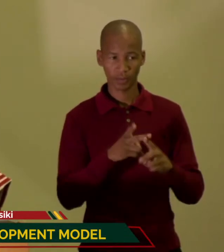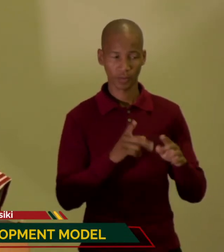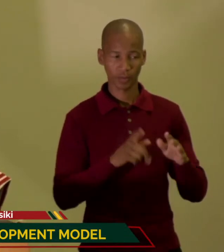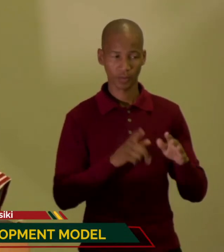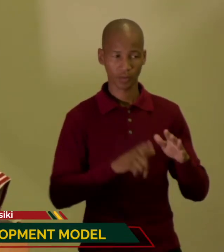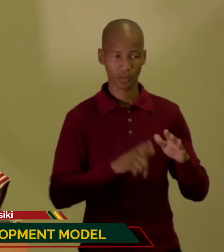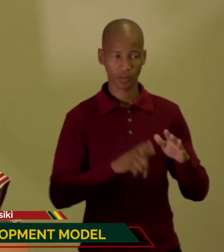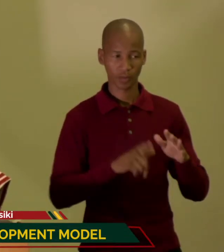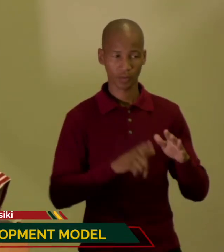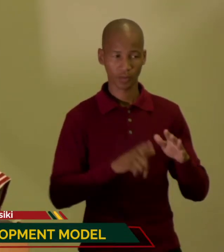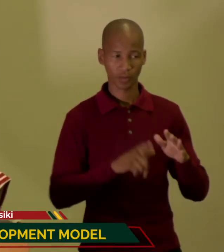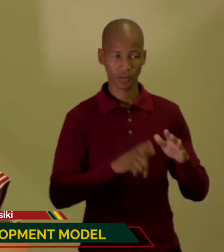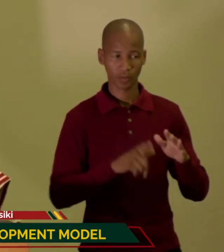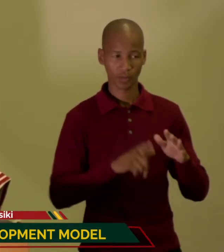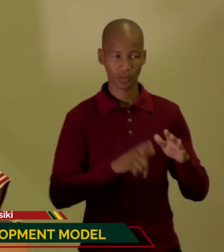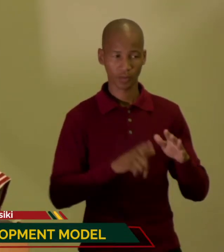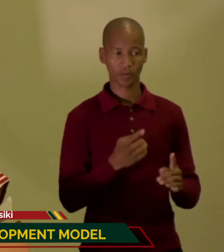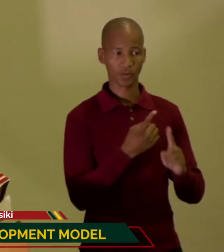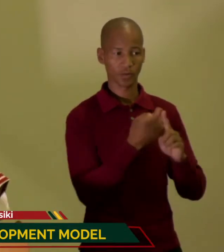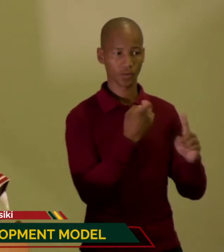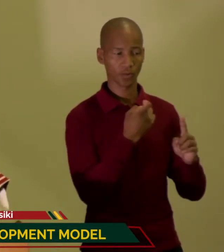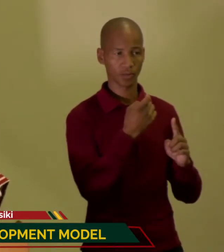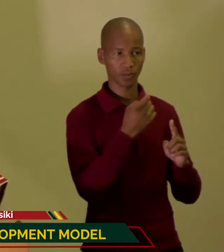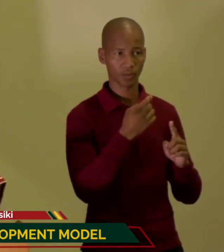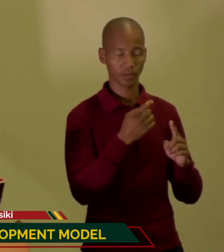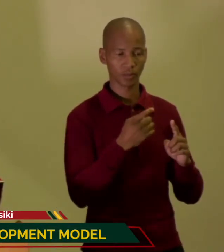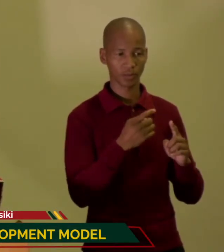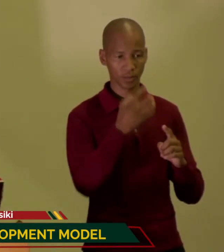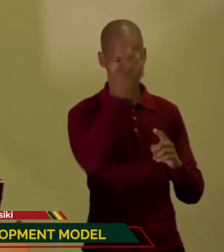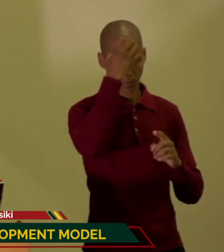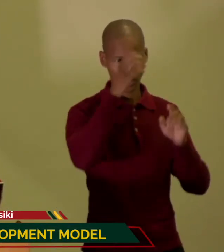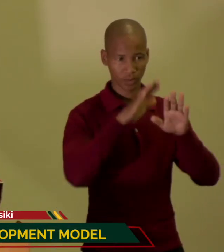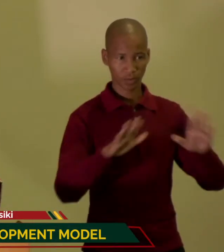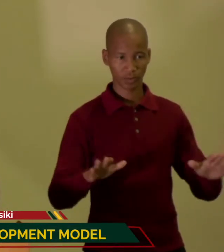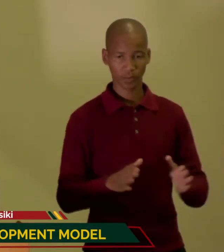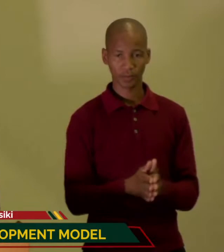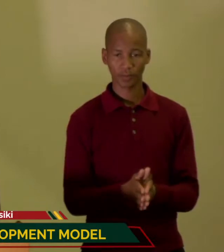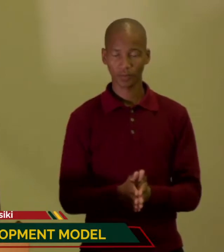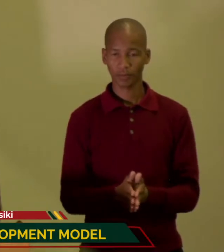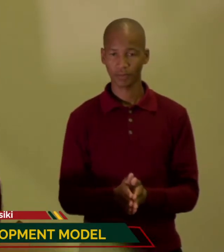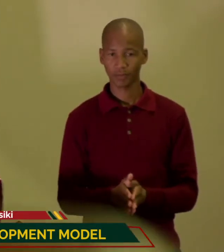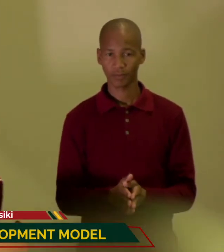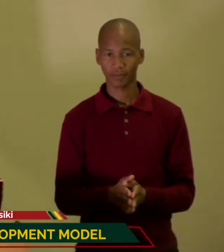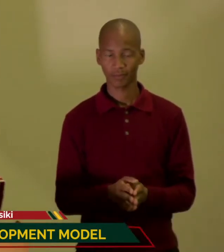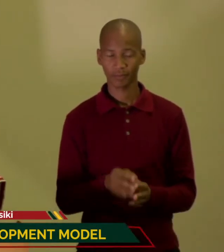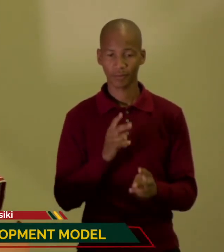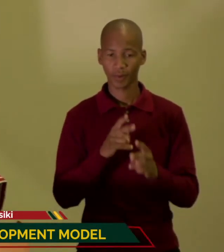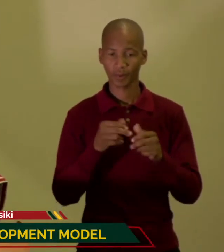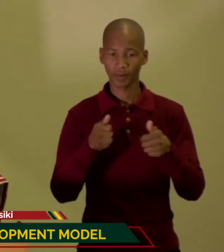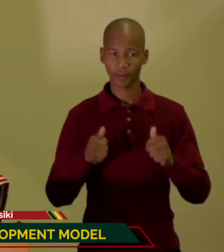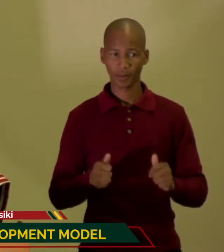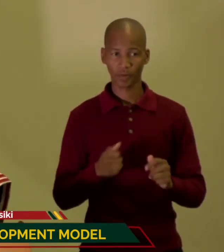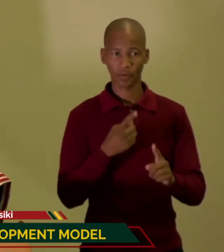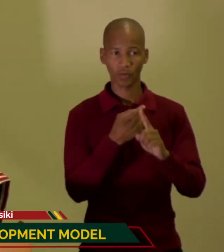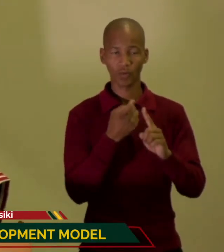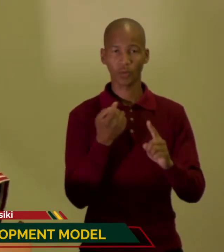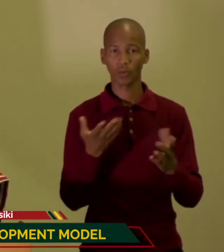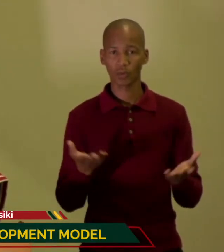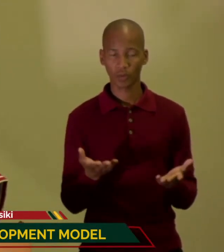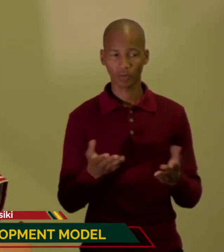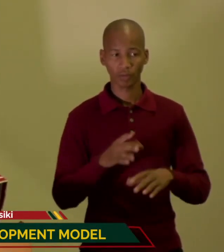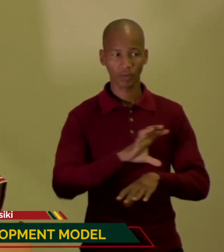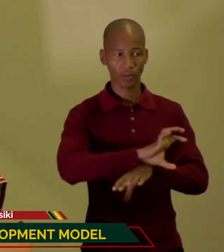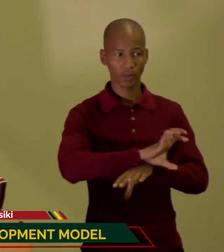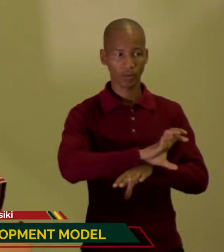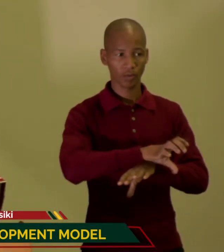leadership in the House of Traditional Leaders. The chairperson that we are having is from the